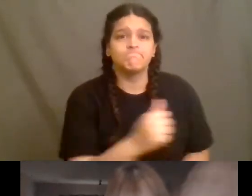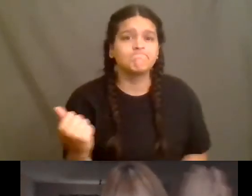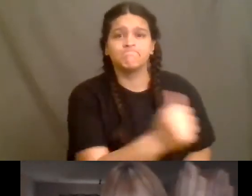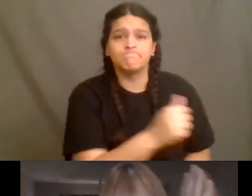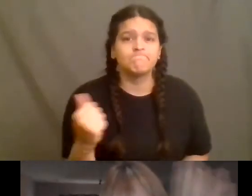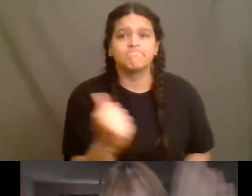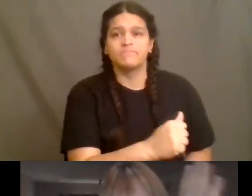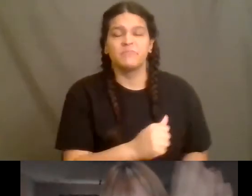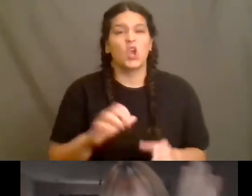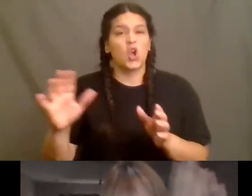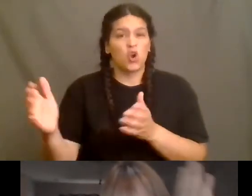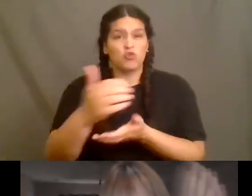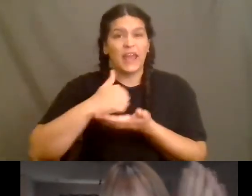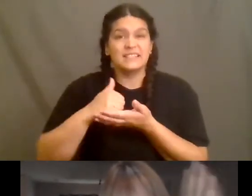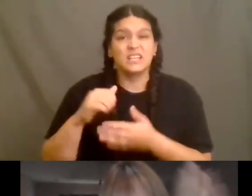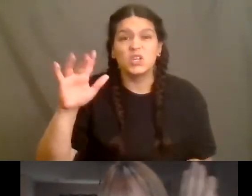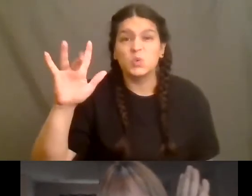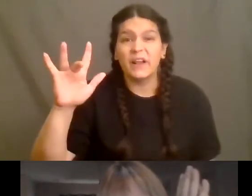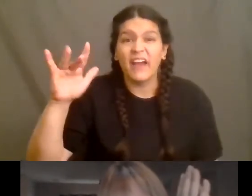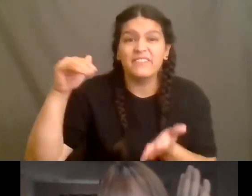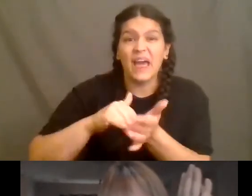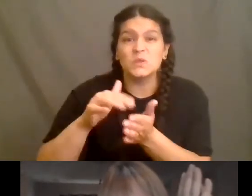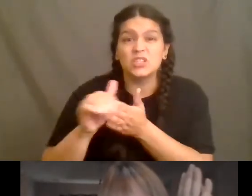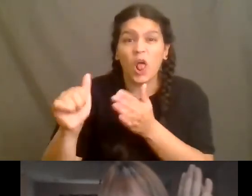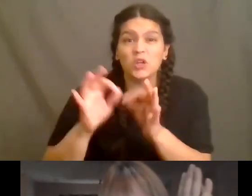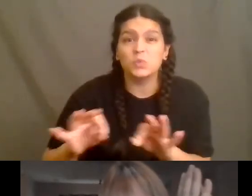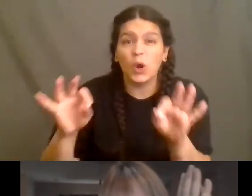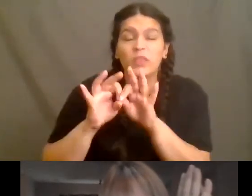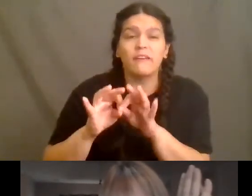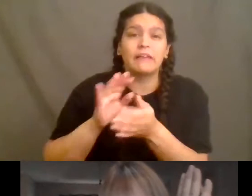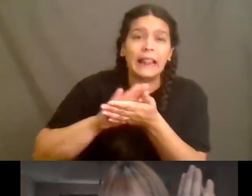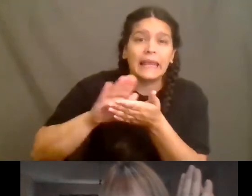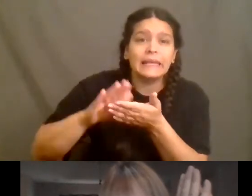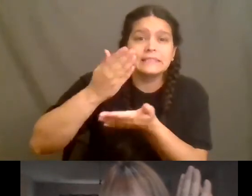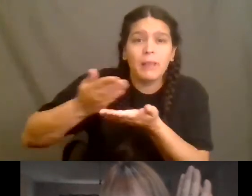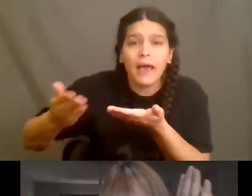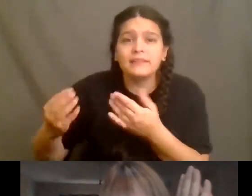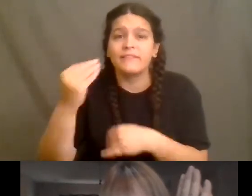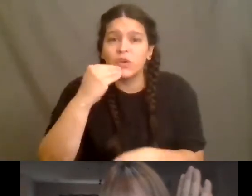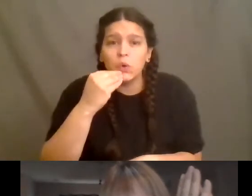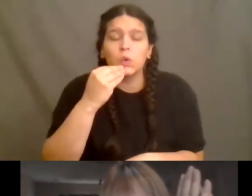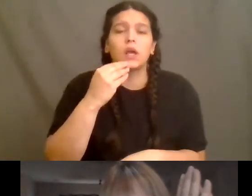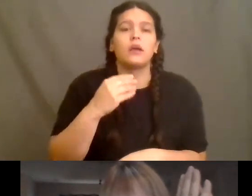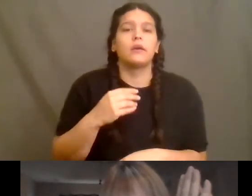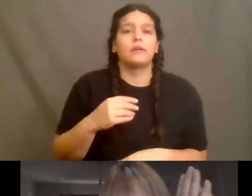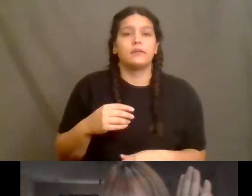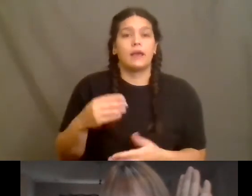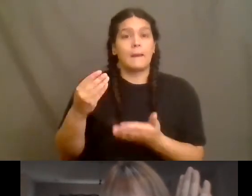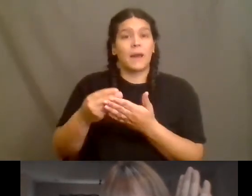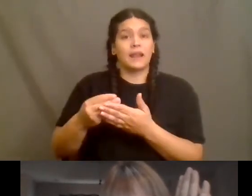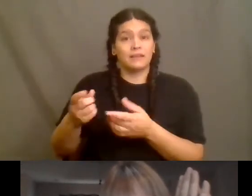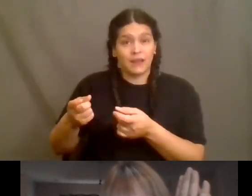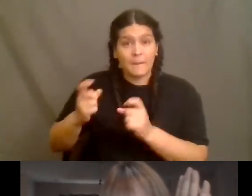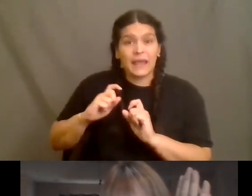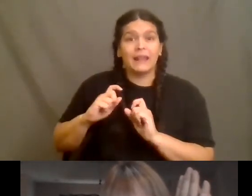of cleaning supplies, food. We've had money come into the account to pitch in for the cleaning supplies. So we've